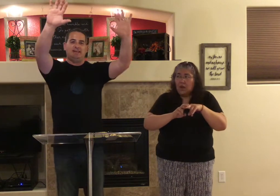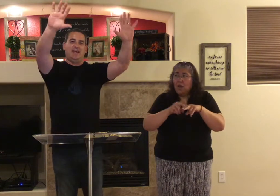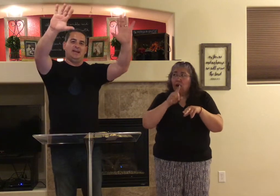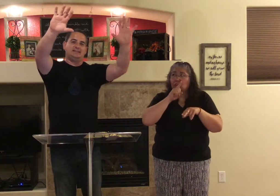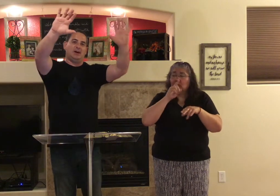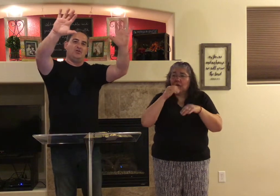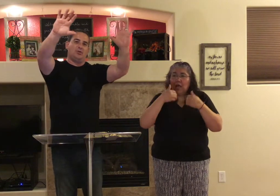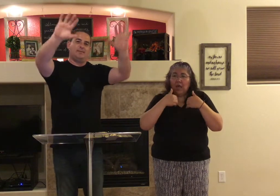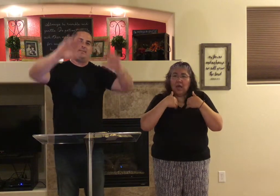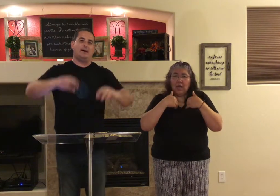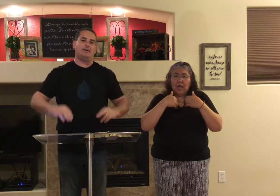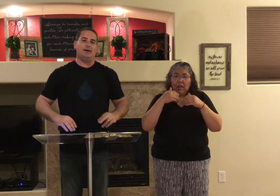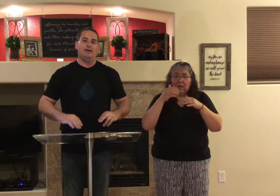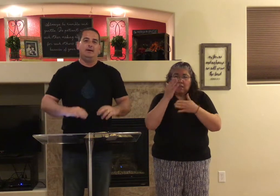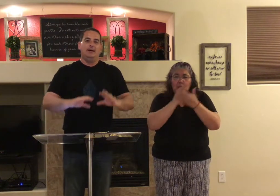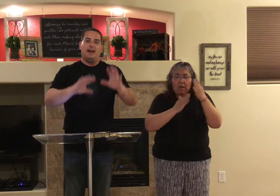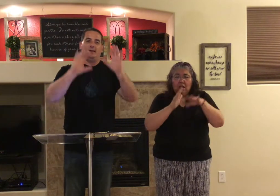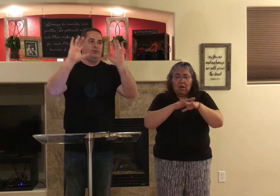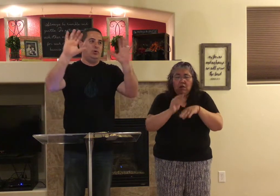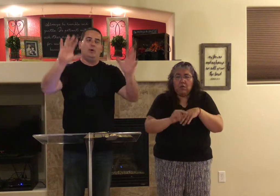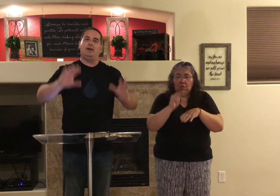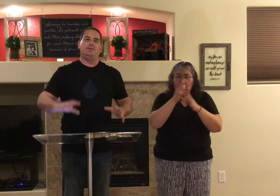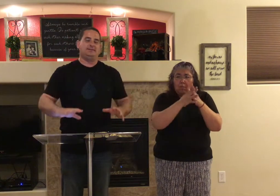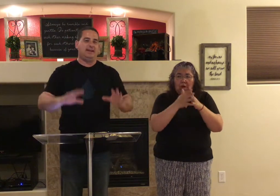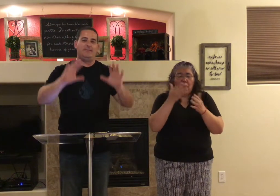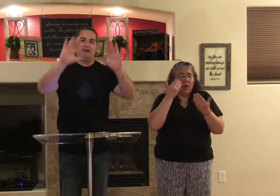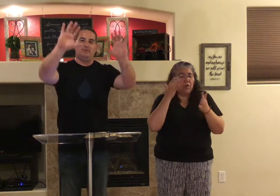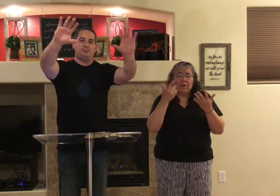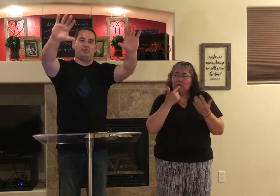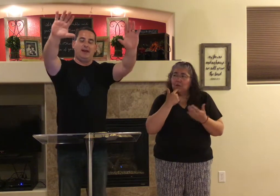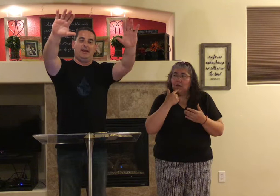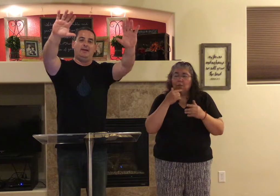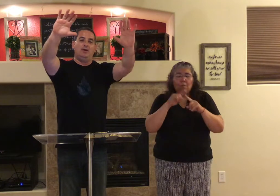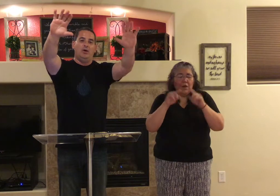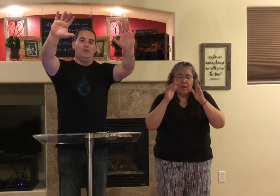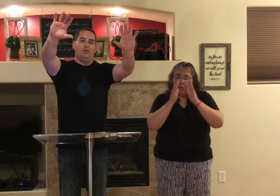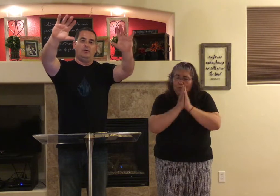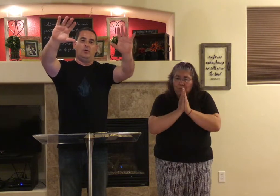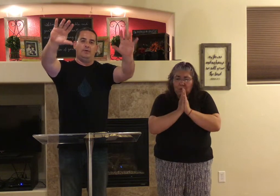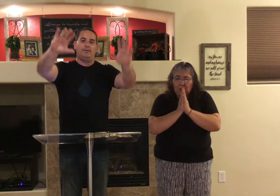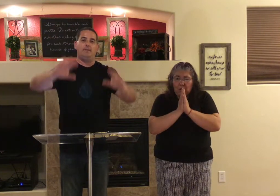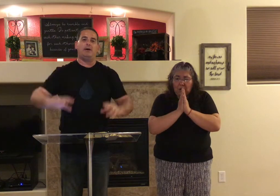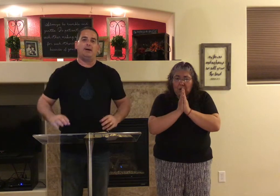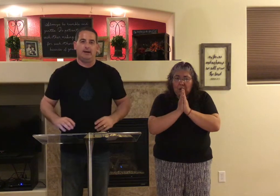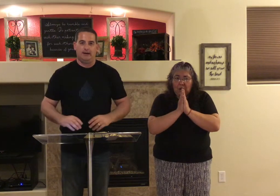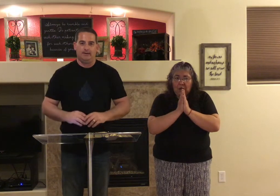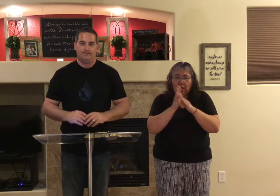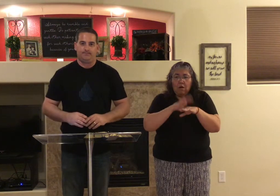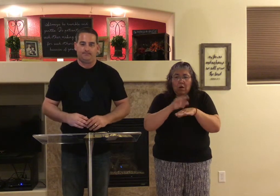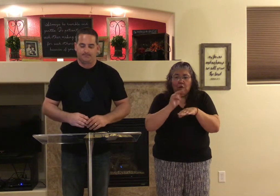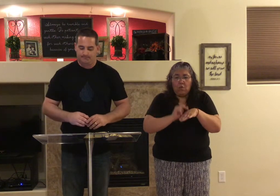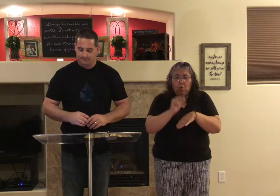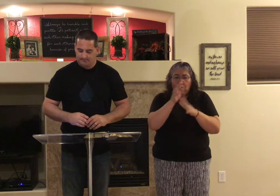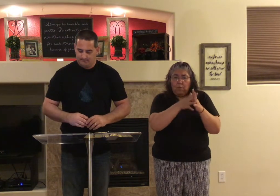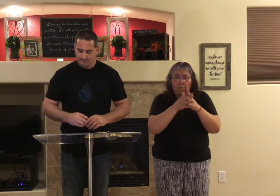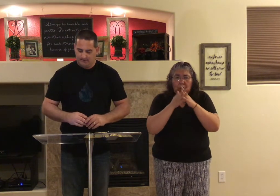actually had his hands on North America. And I don't know what he was saying, but he was praying over North America.